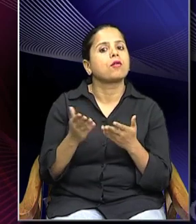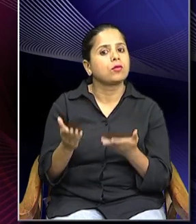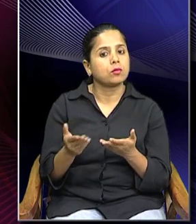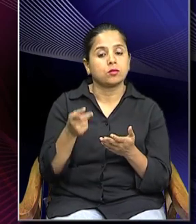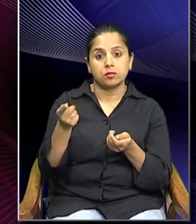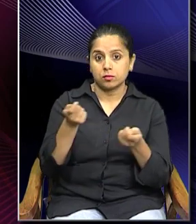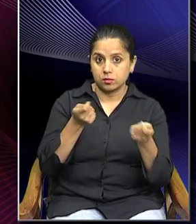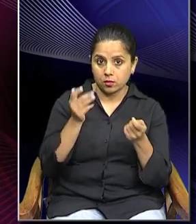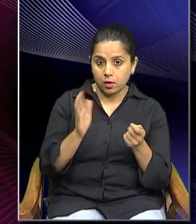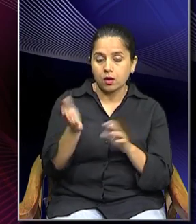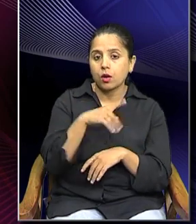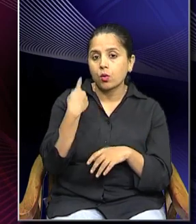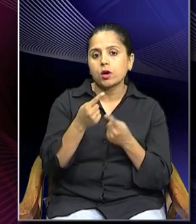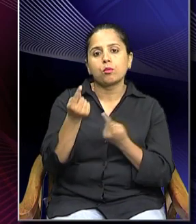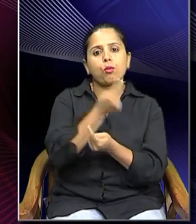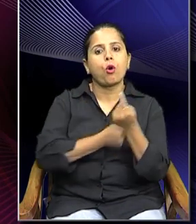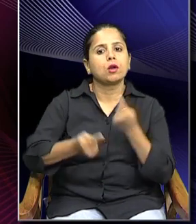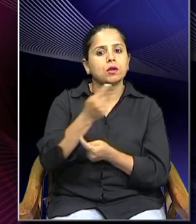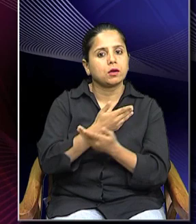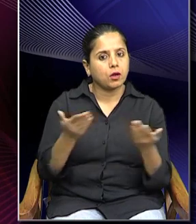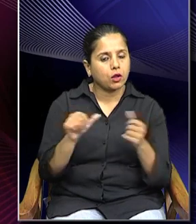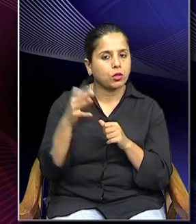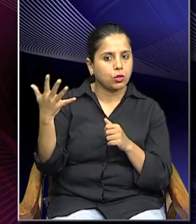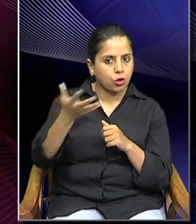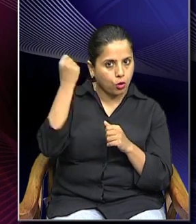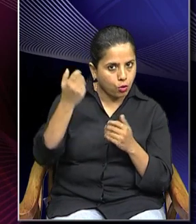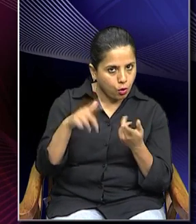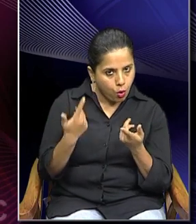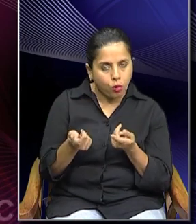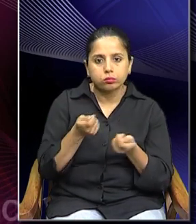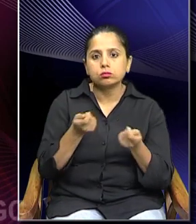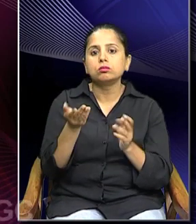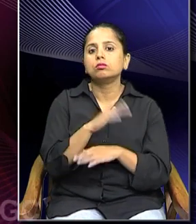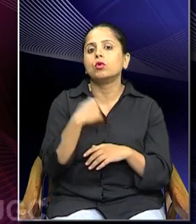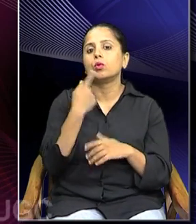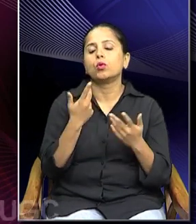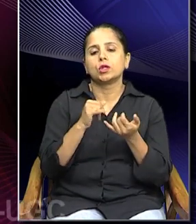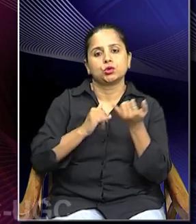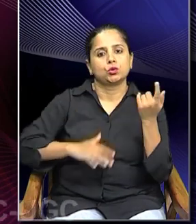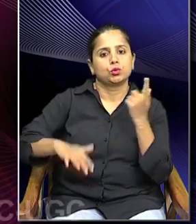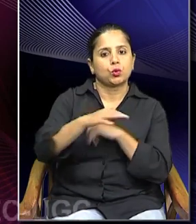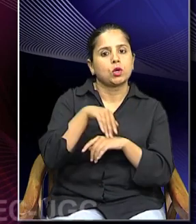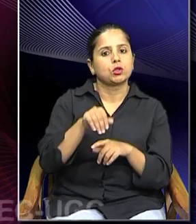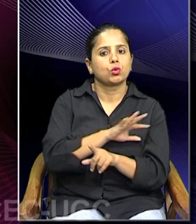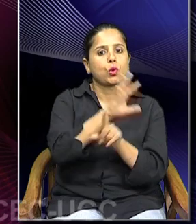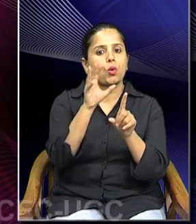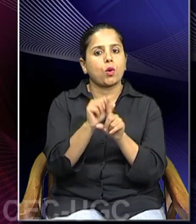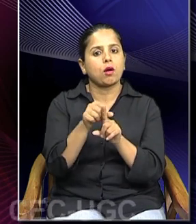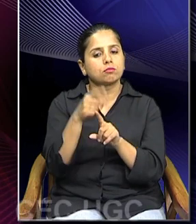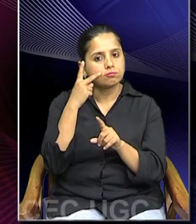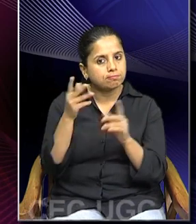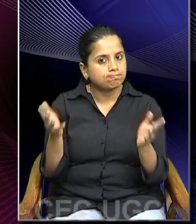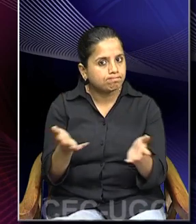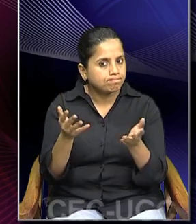are regulated by the political authority or regulated by the social and cultural dimensions